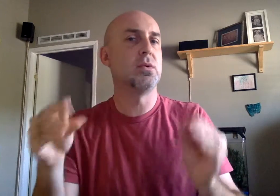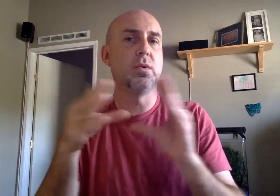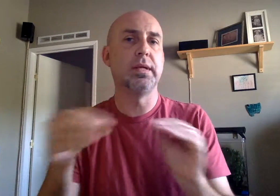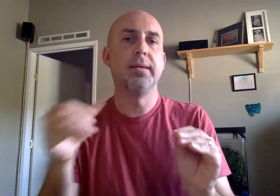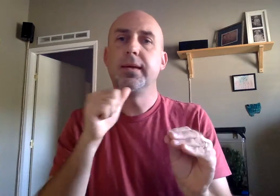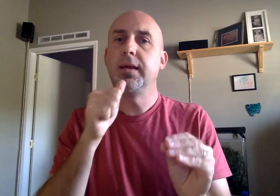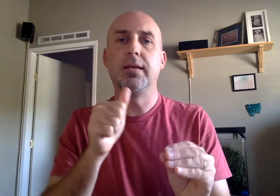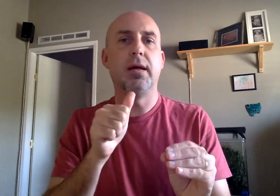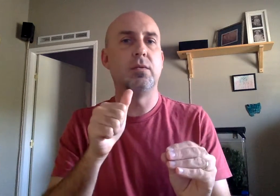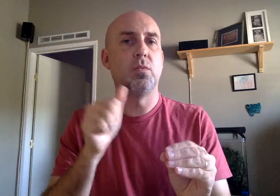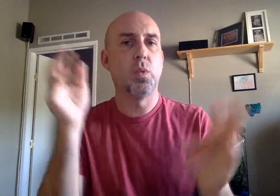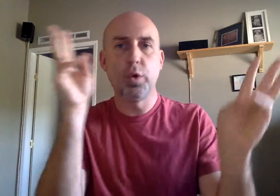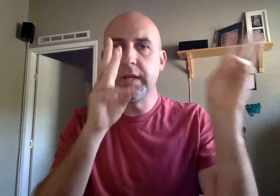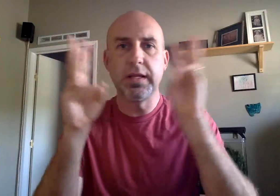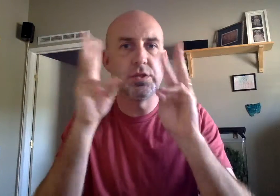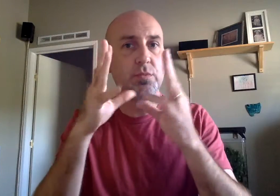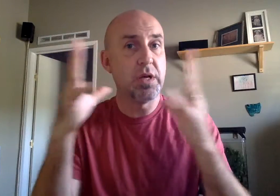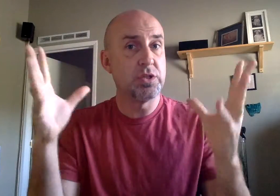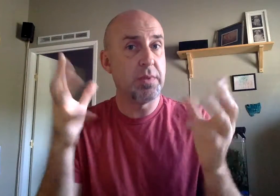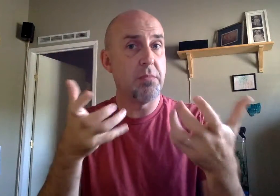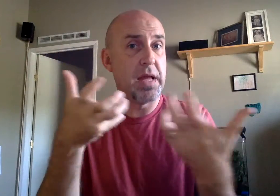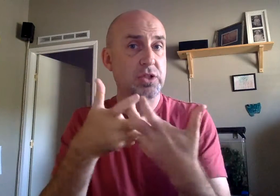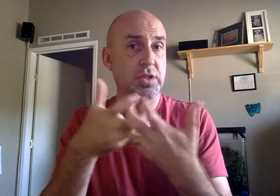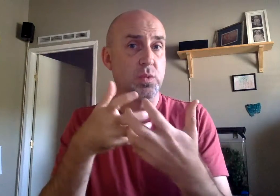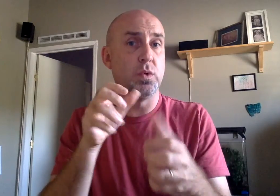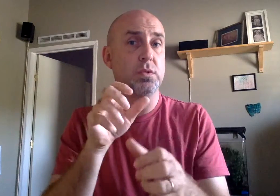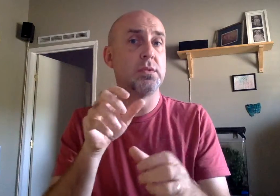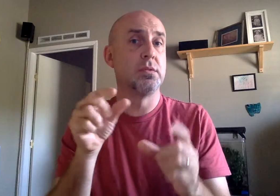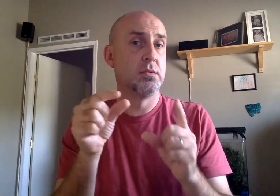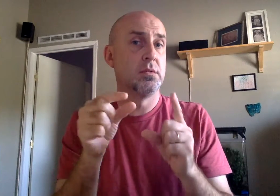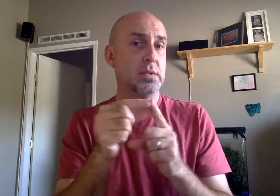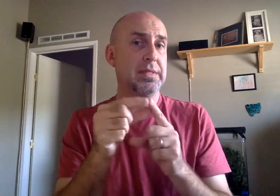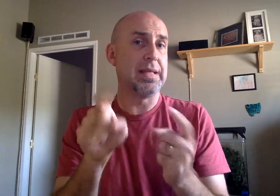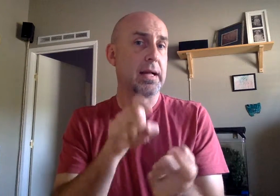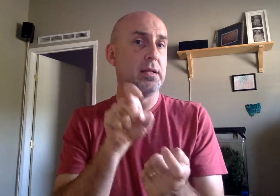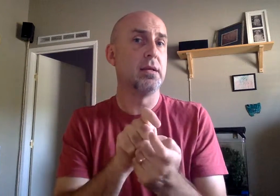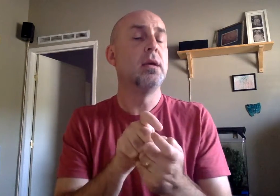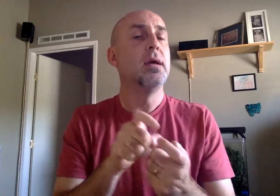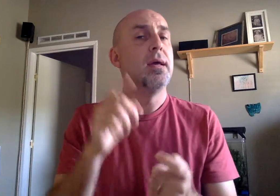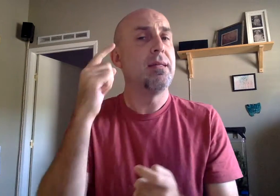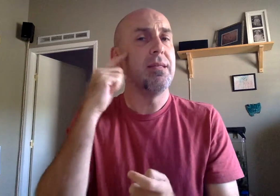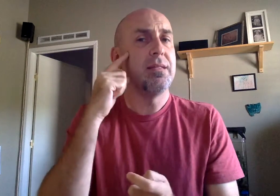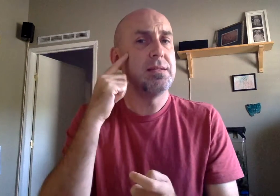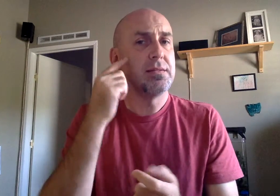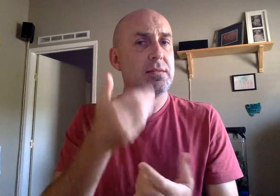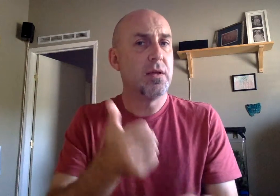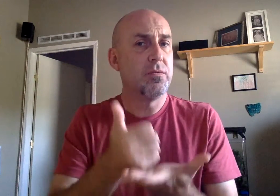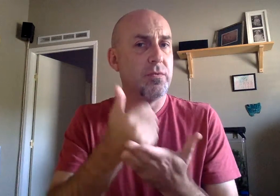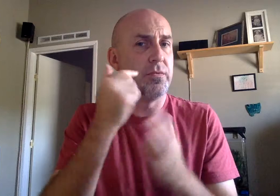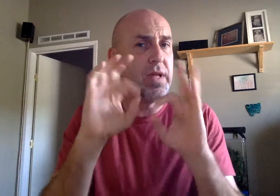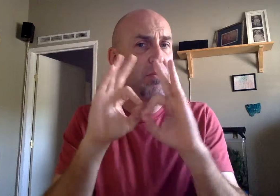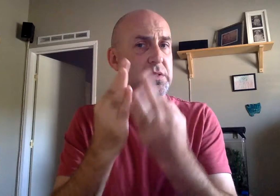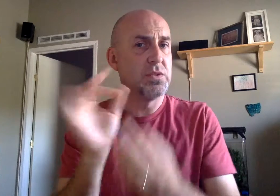story and not worrying too much about matching the words exactly. I think that's helpful for families